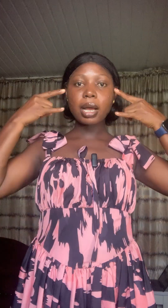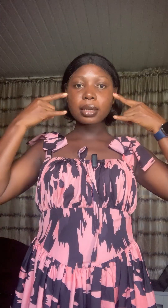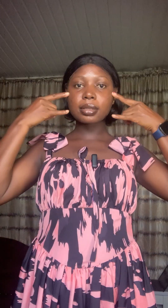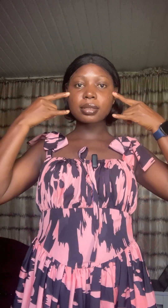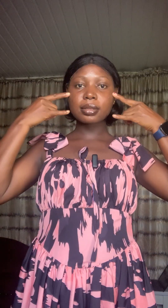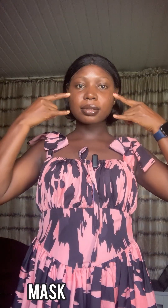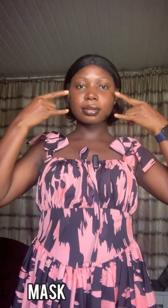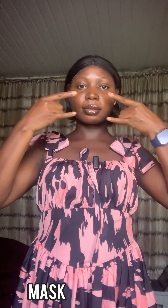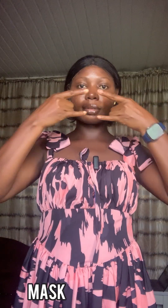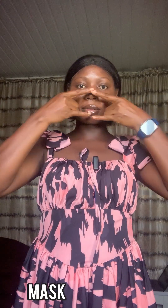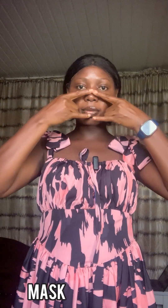Marks.